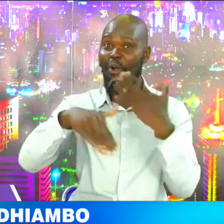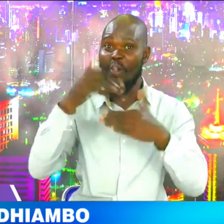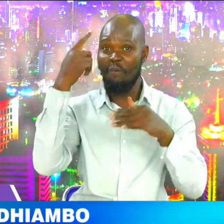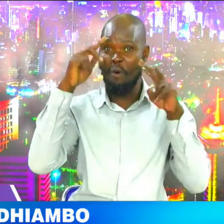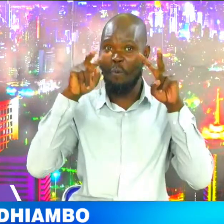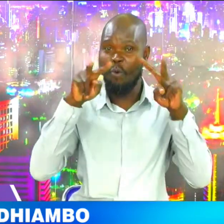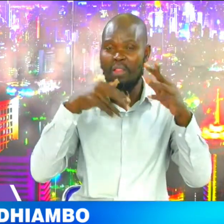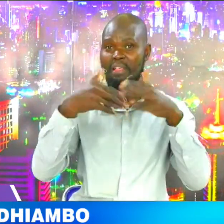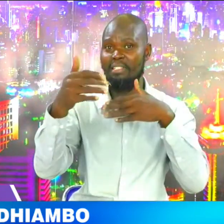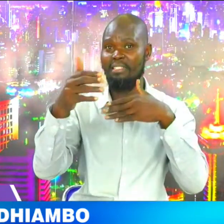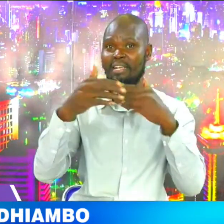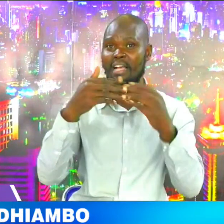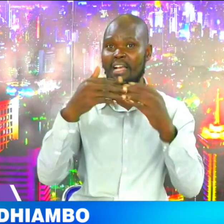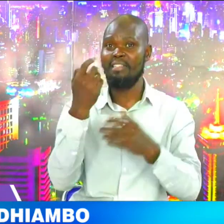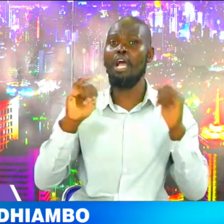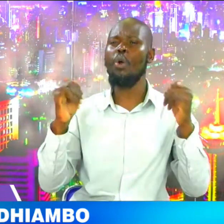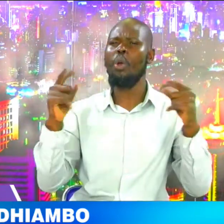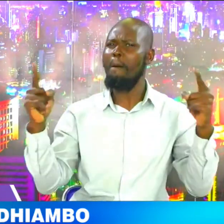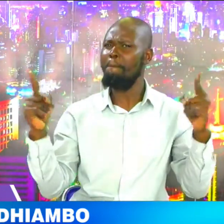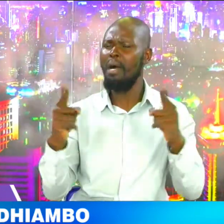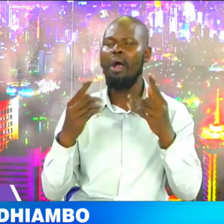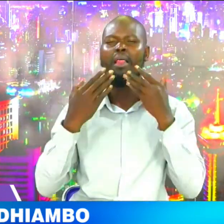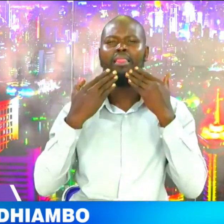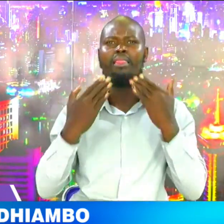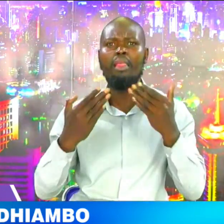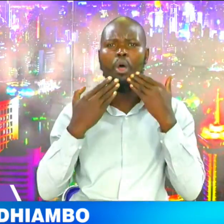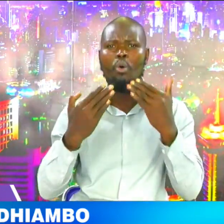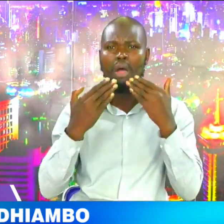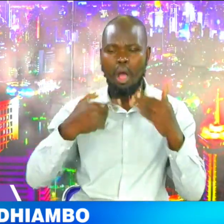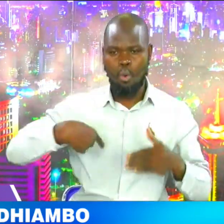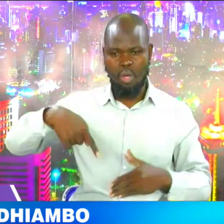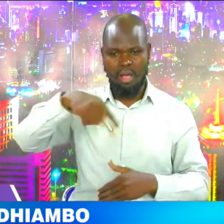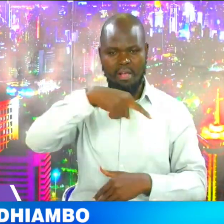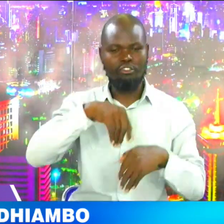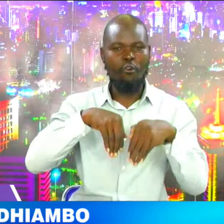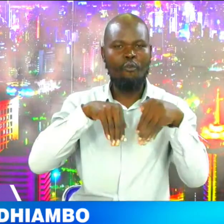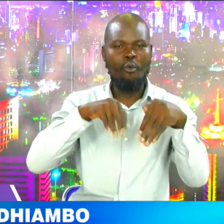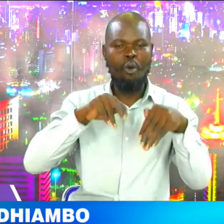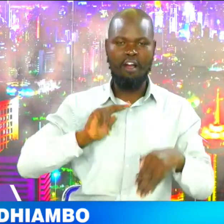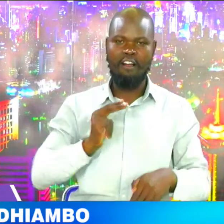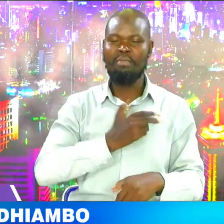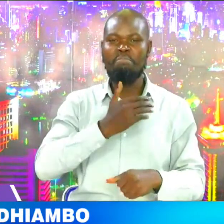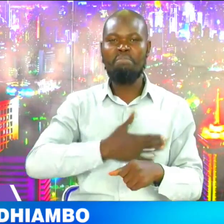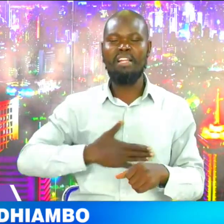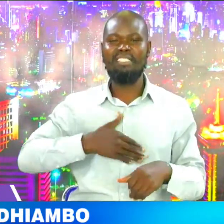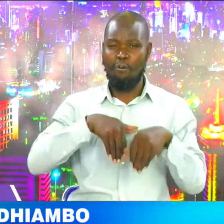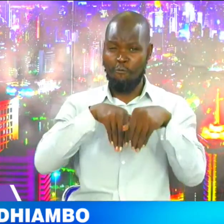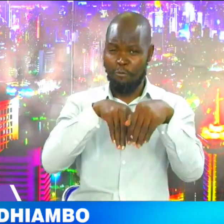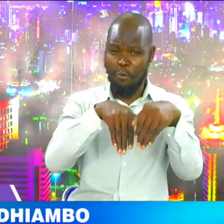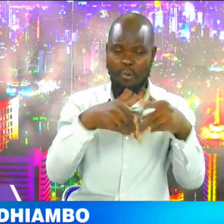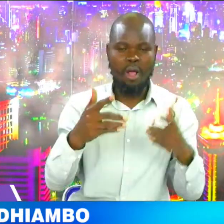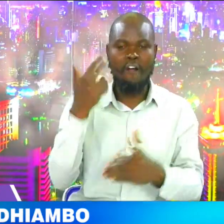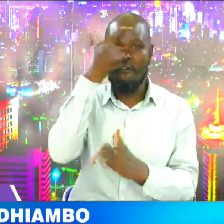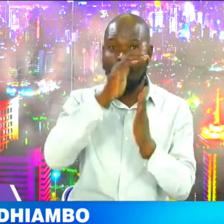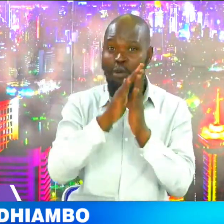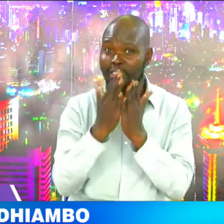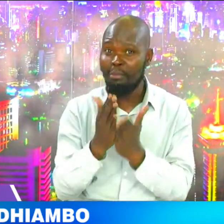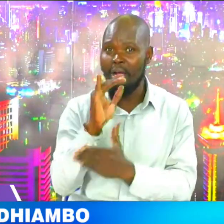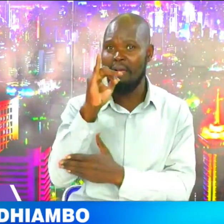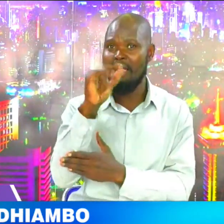That is all we had prepared for you viewers here at 4 p.m. Brief News. Follow us. Make sure you follow us on